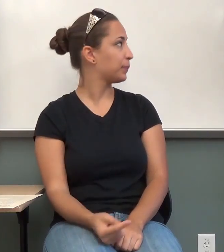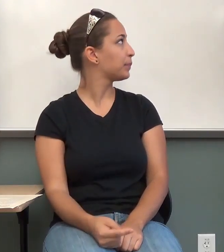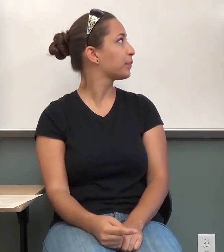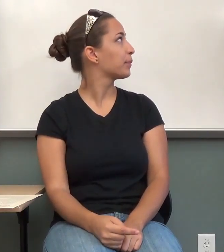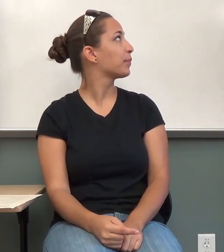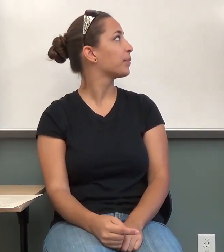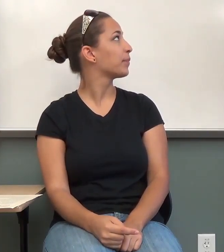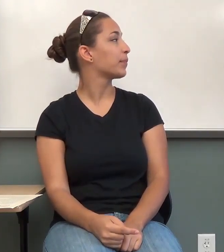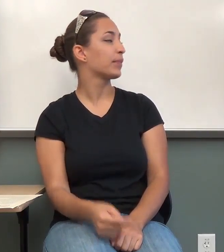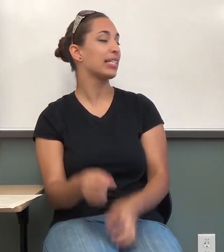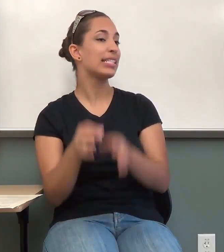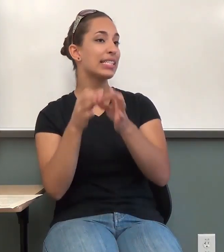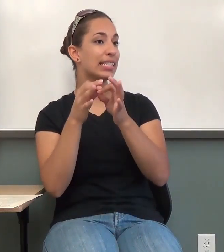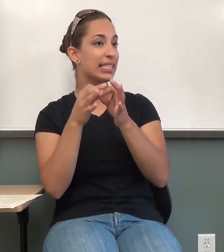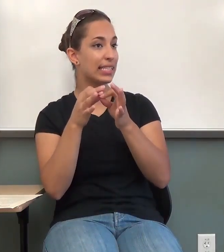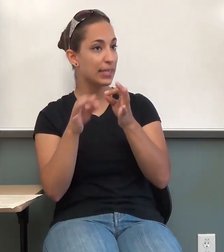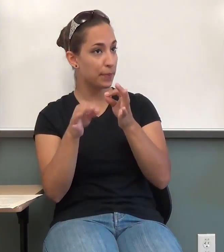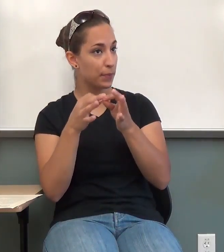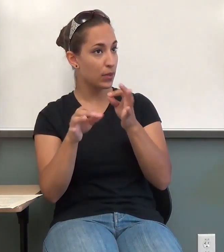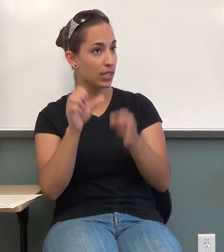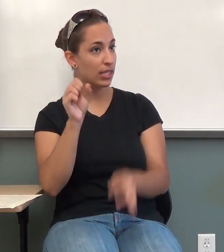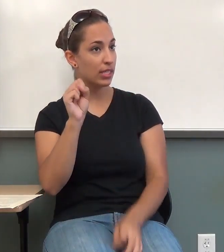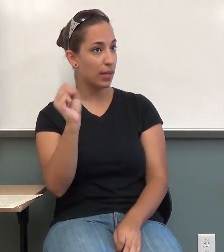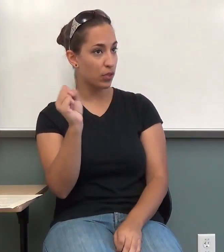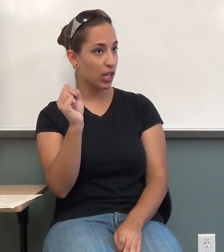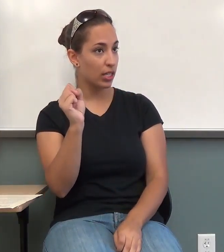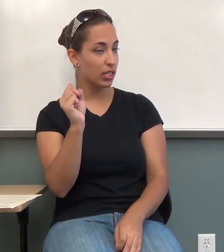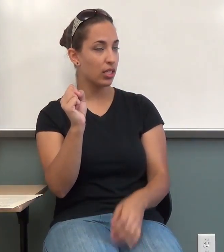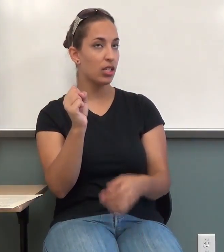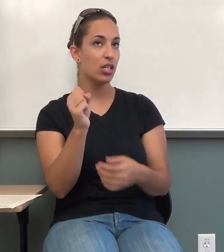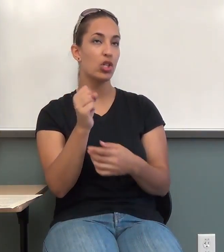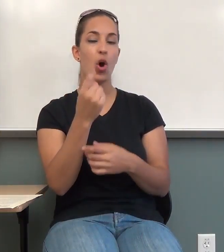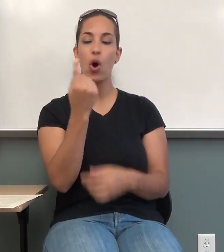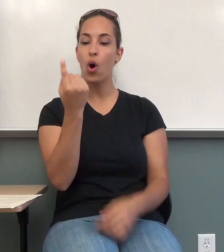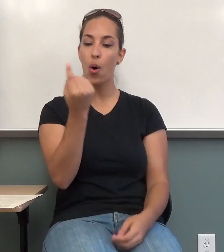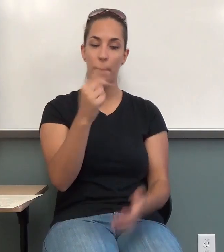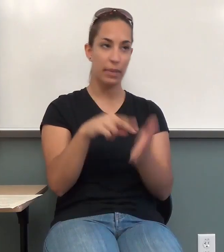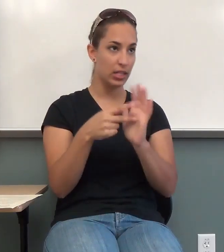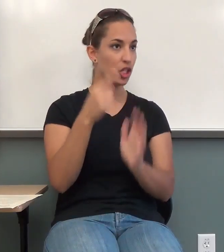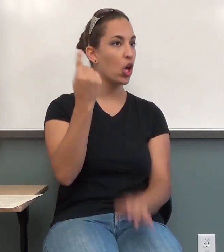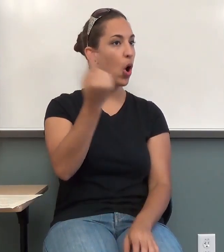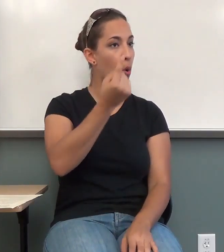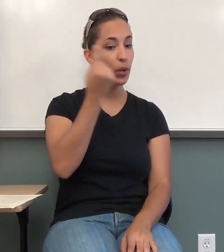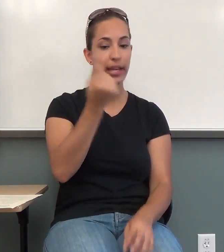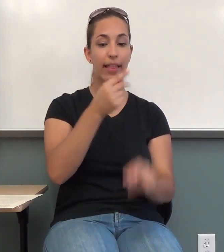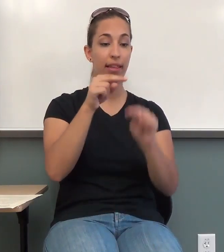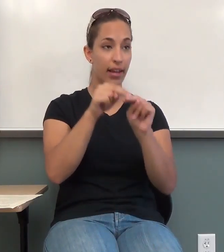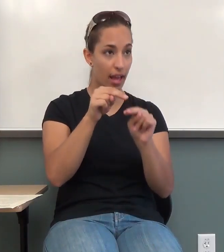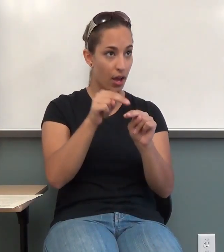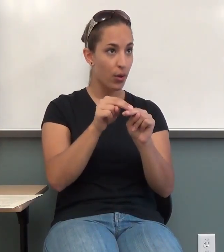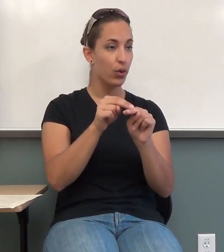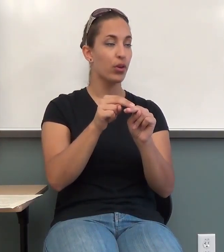subjects are only a noun